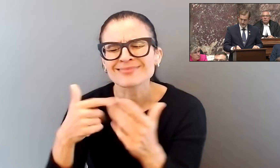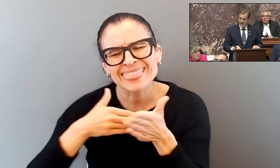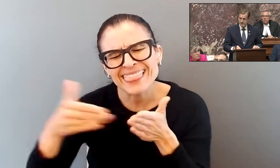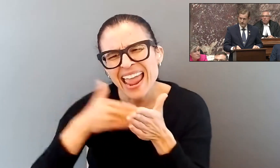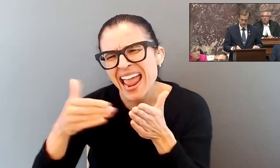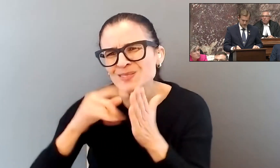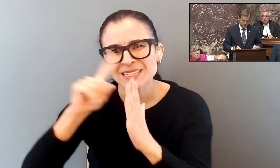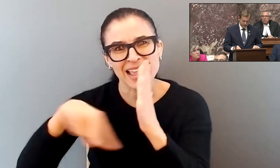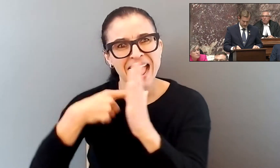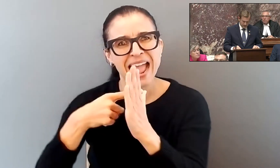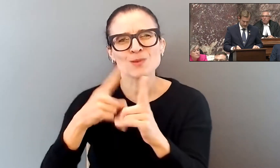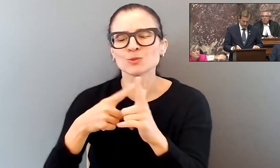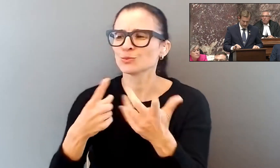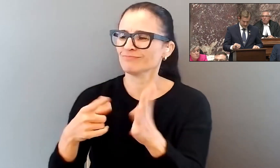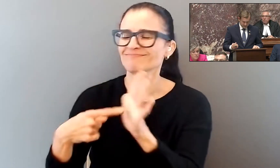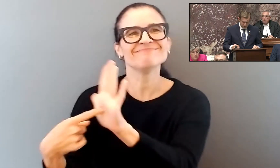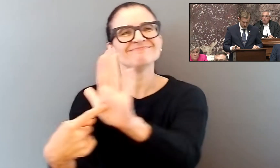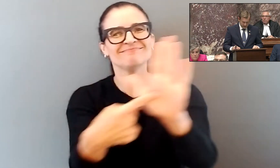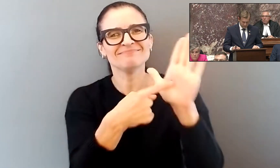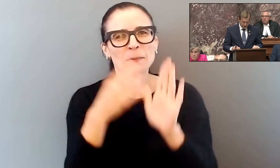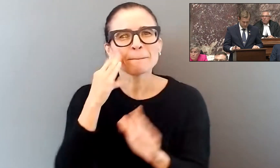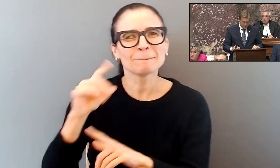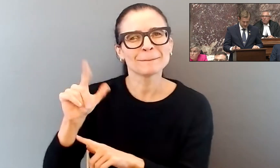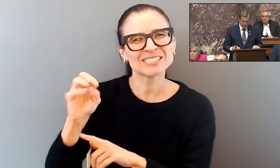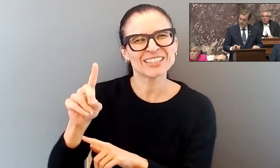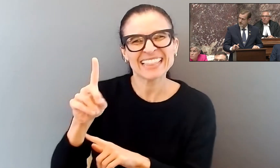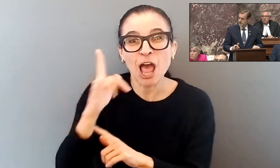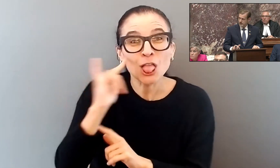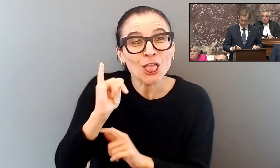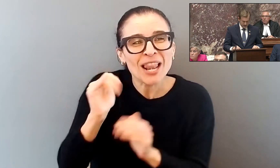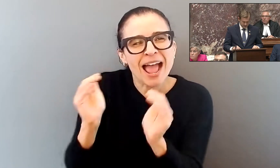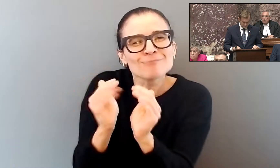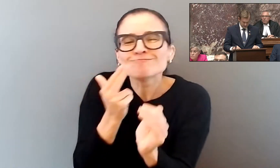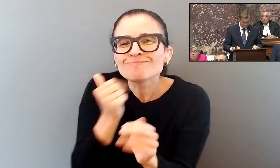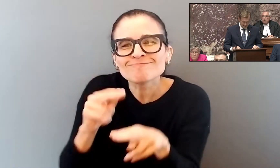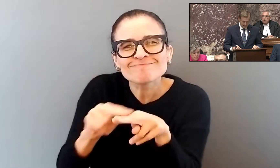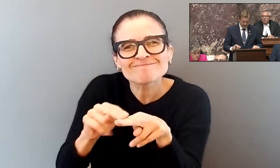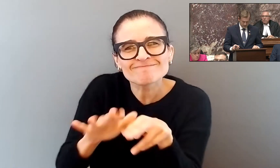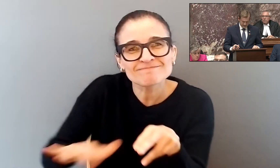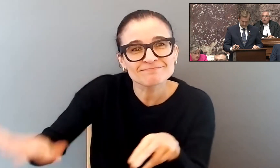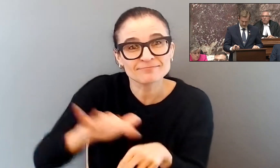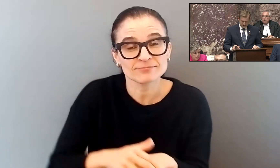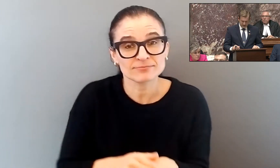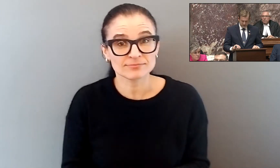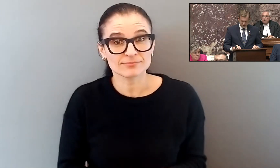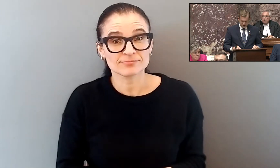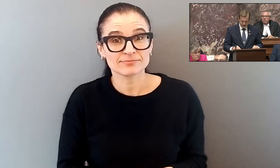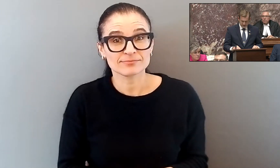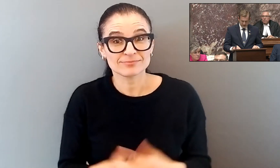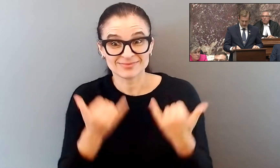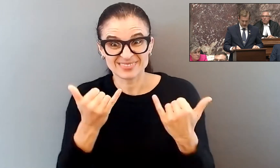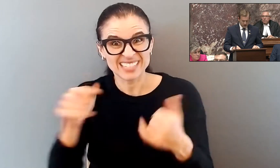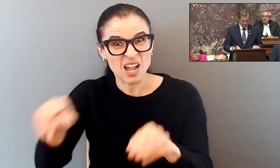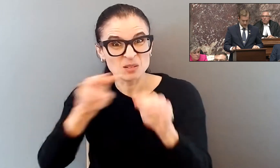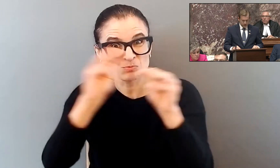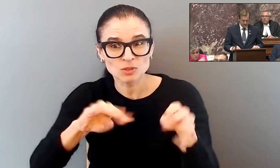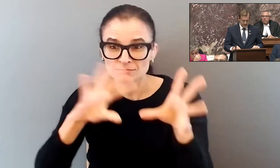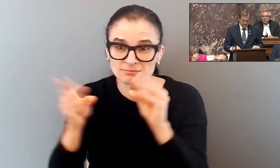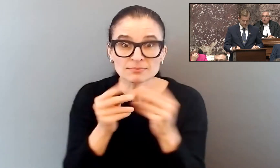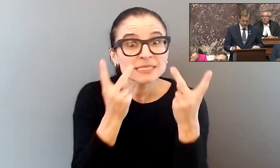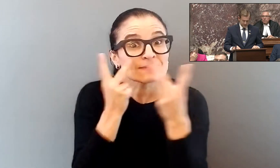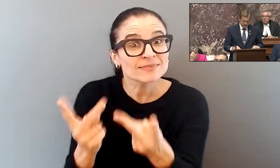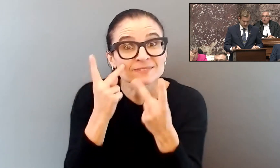roughly 9,000 visitors a year, and this February it reopened after major renovations, now housing the Peachland Visitor Centre and offering